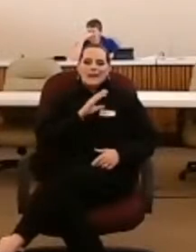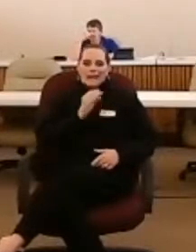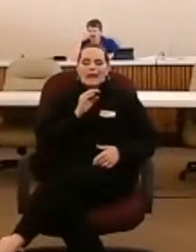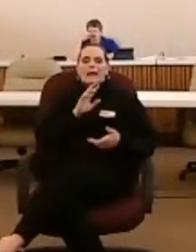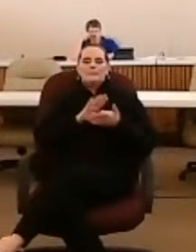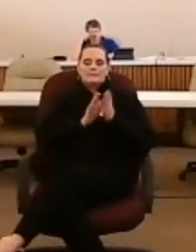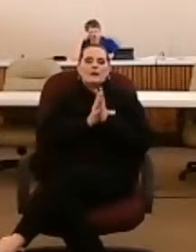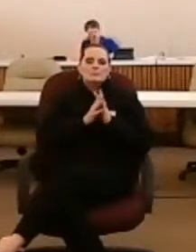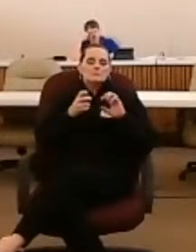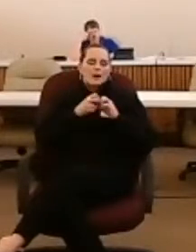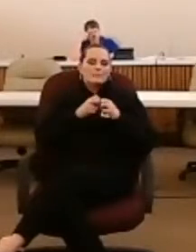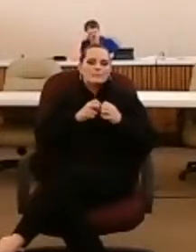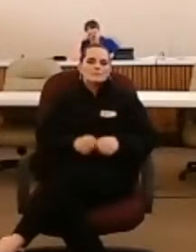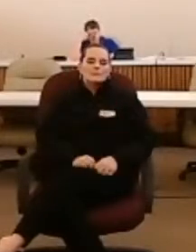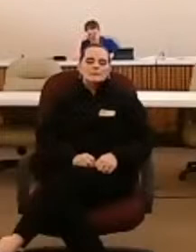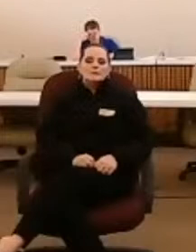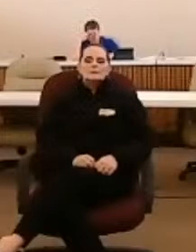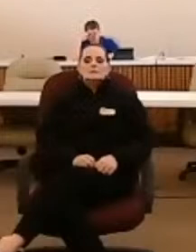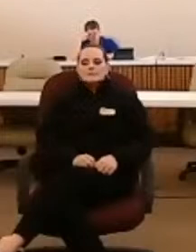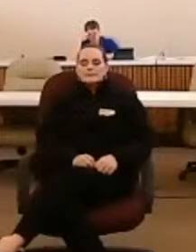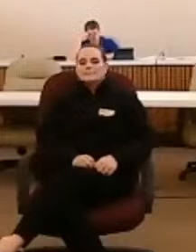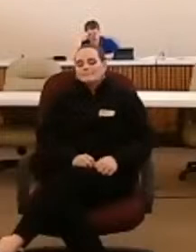a look at, is there something,